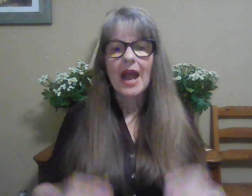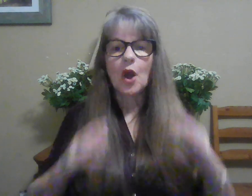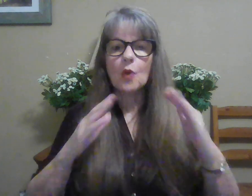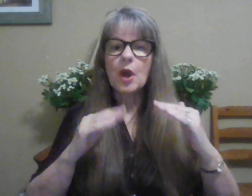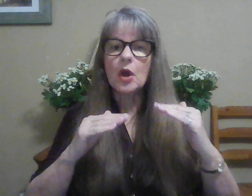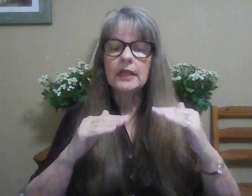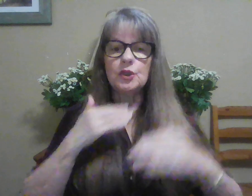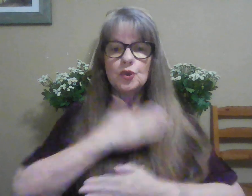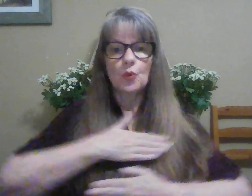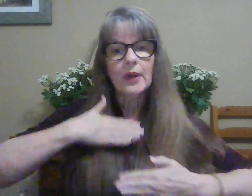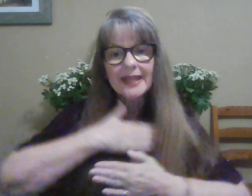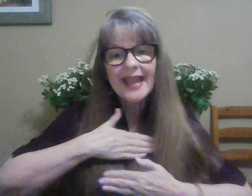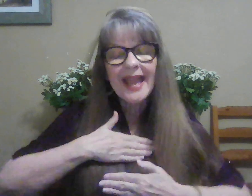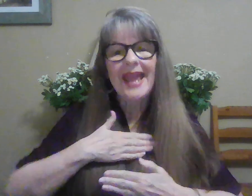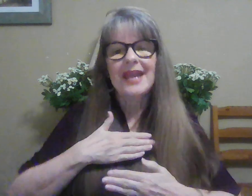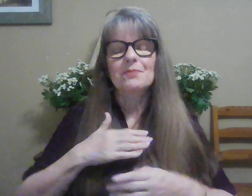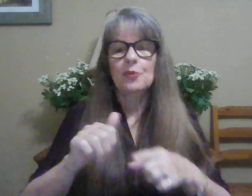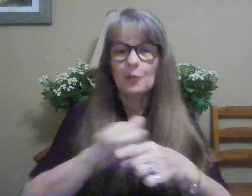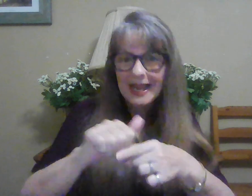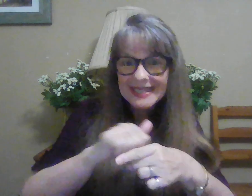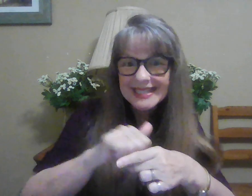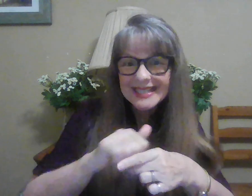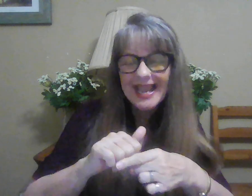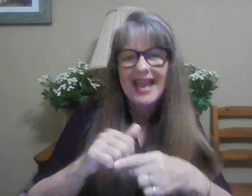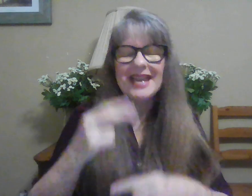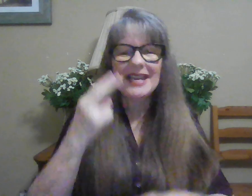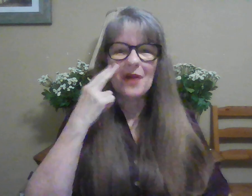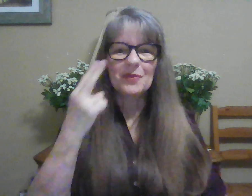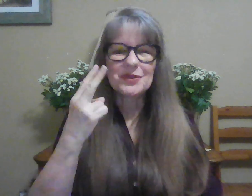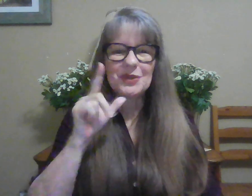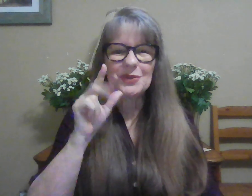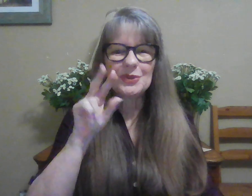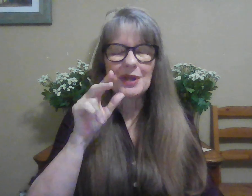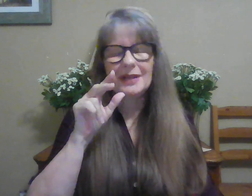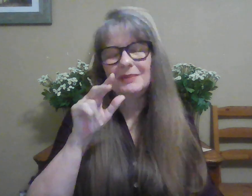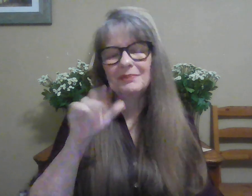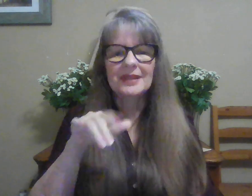hope y'all enjoy and practice, and I will see you. I was